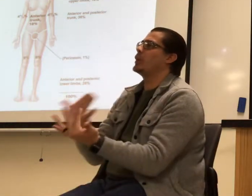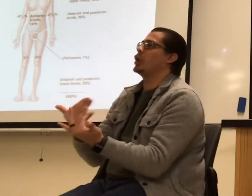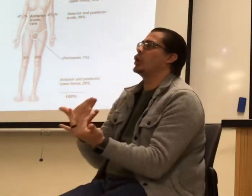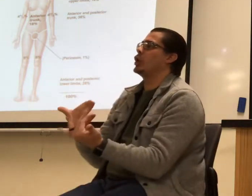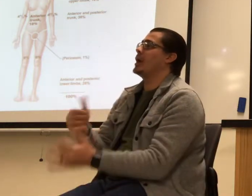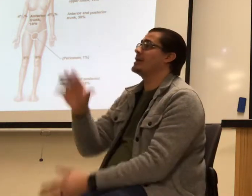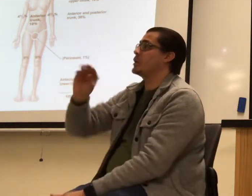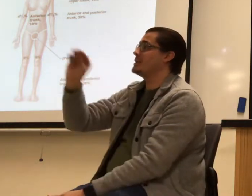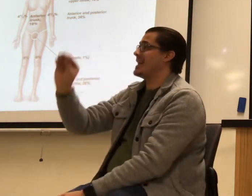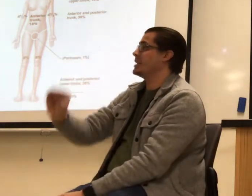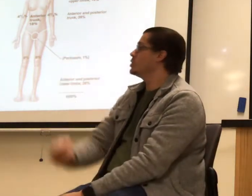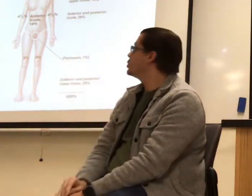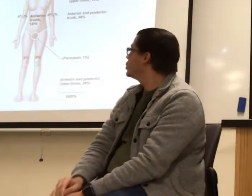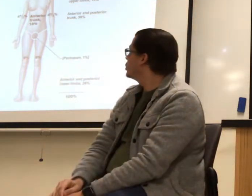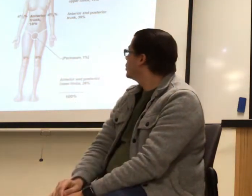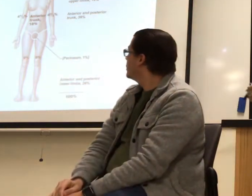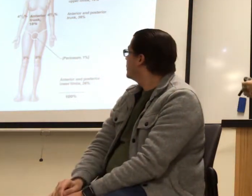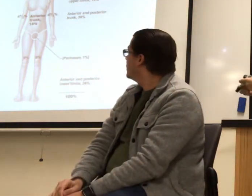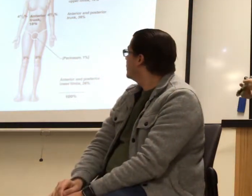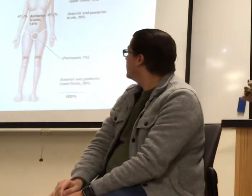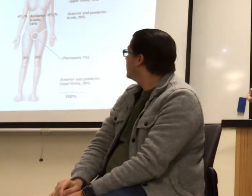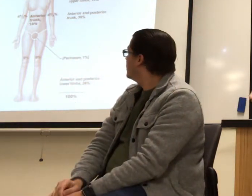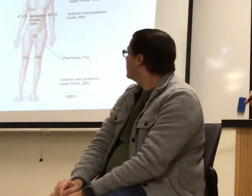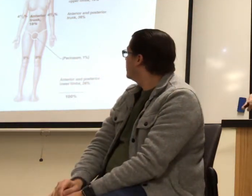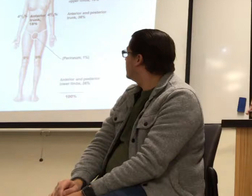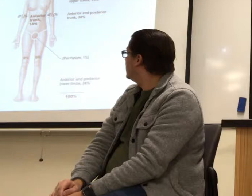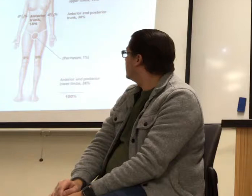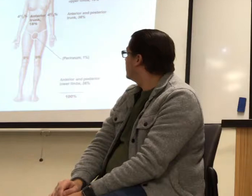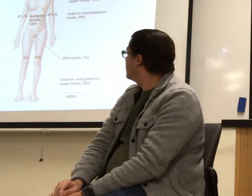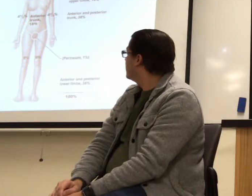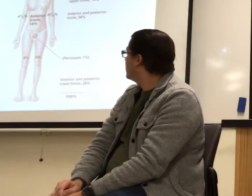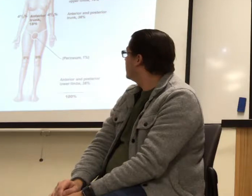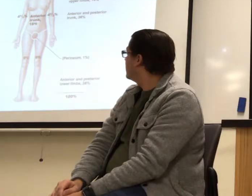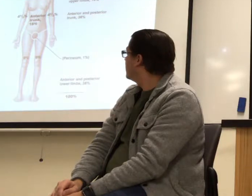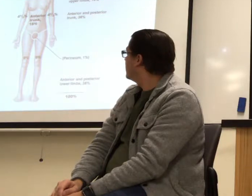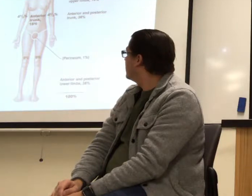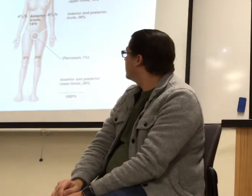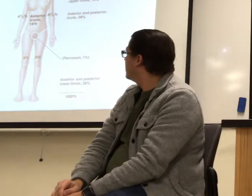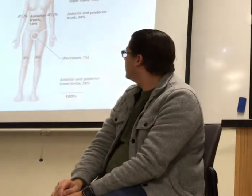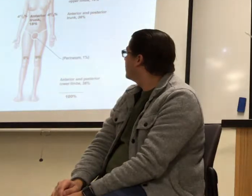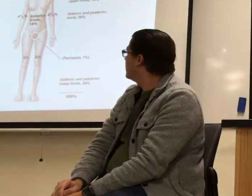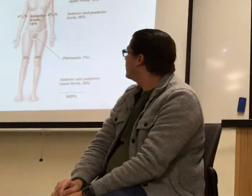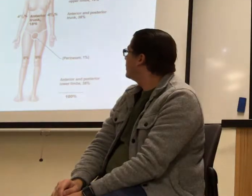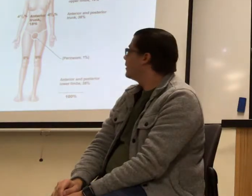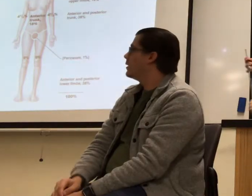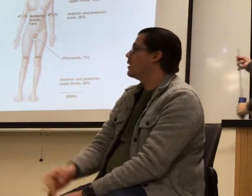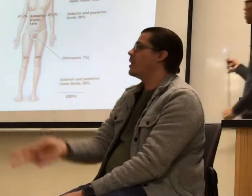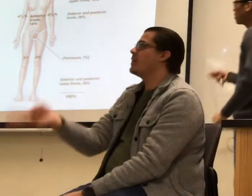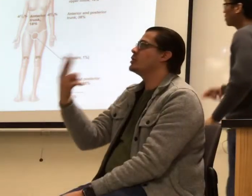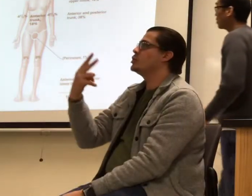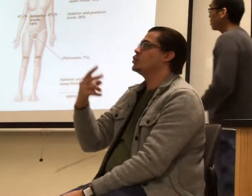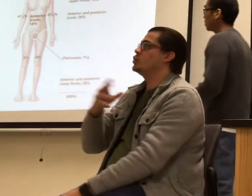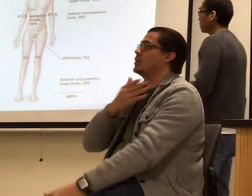As a percentage, what you see here is the two upper extremities.